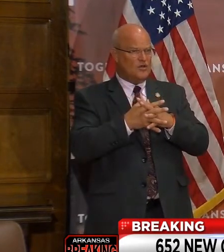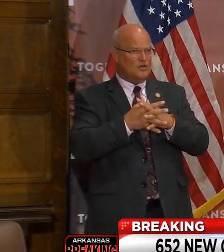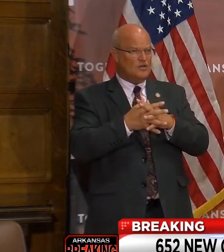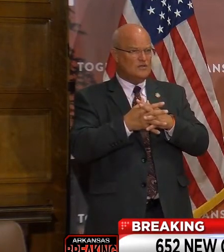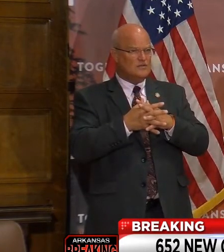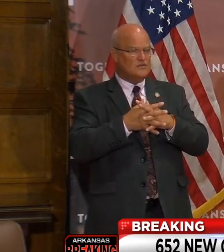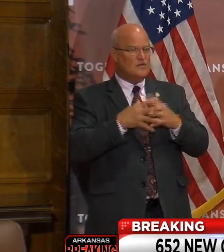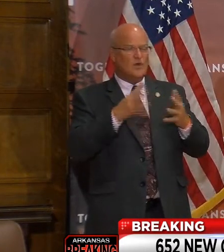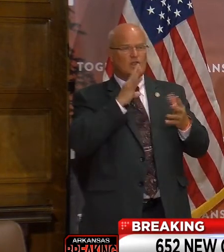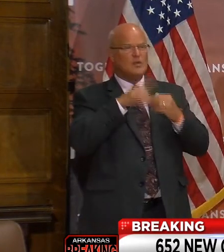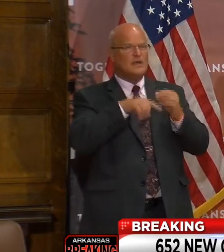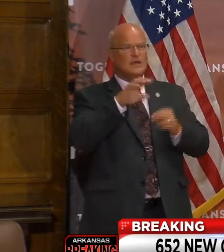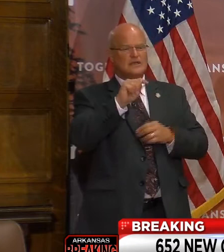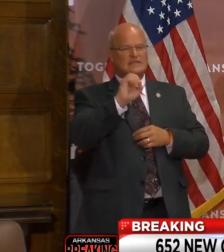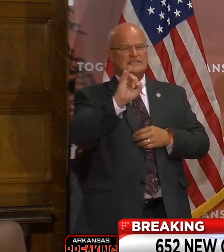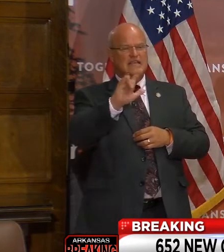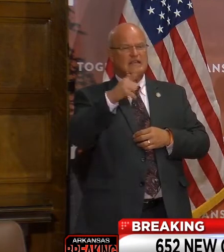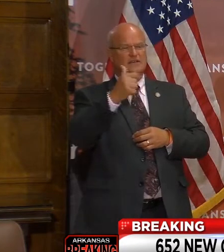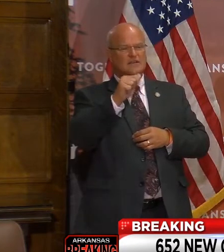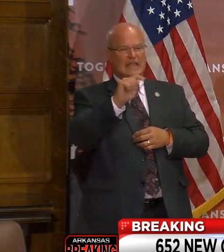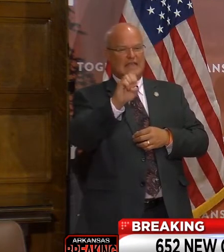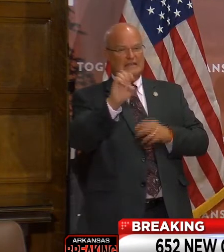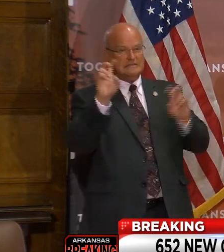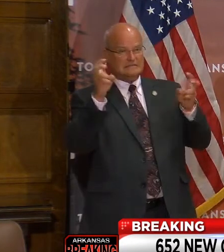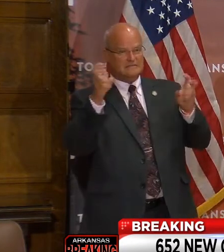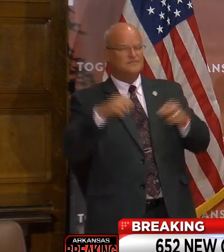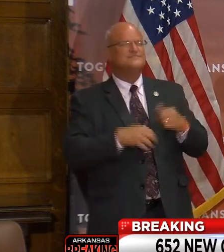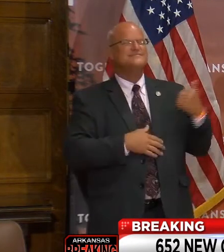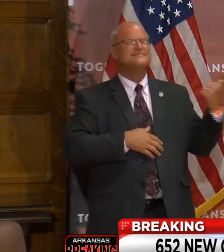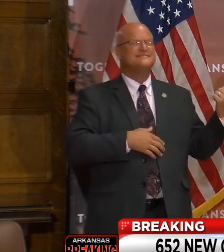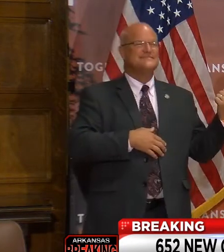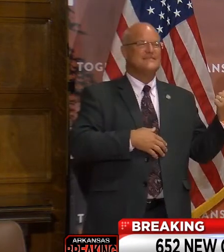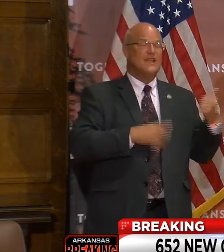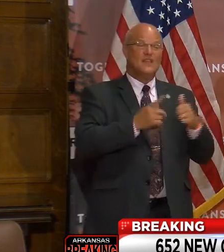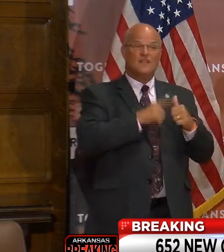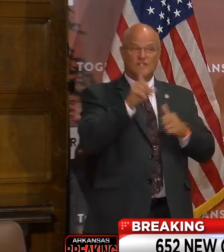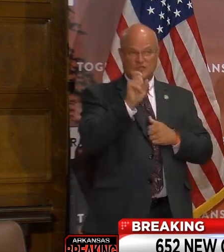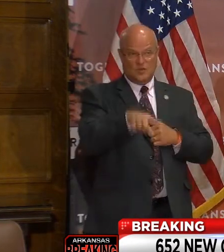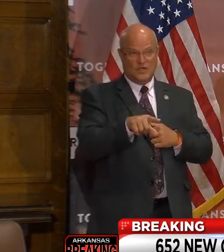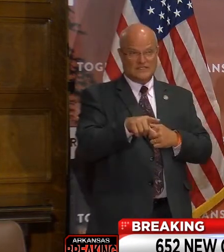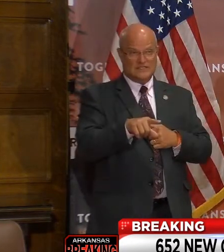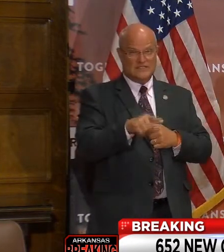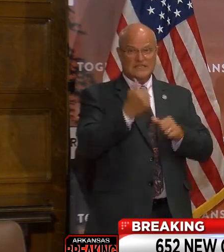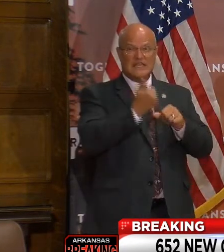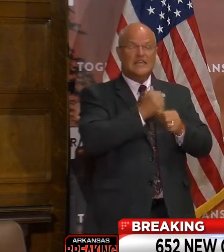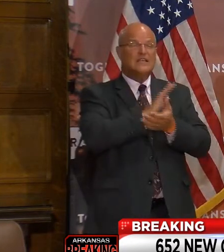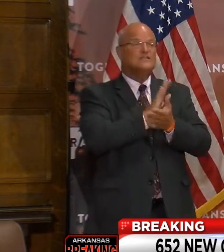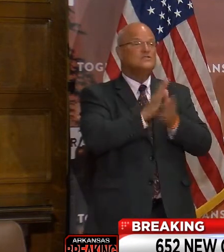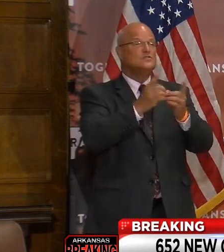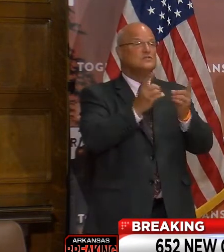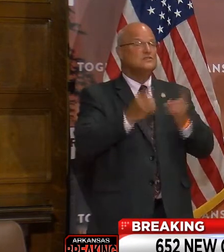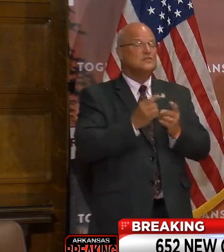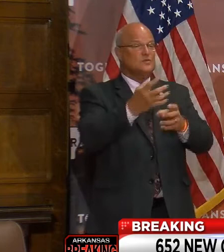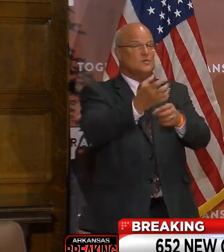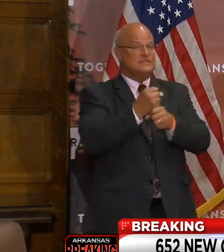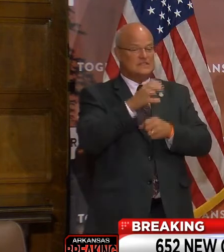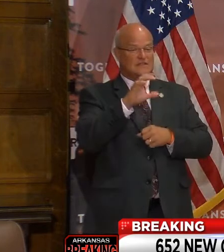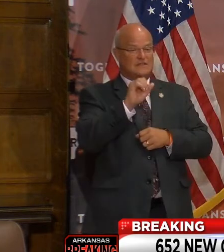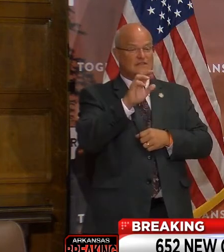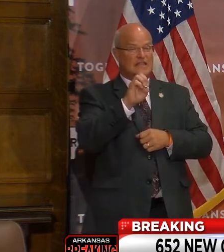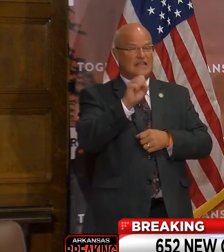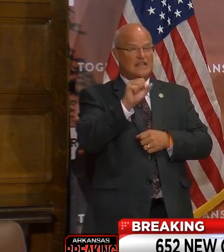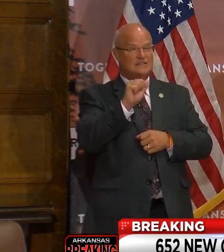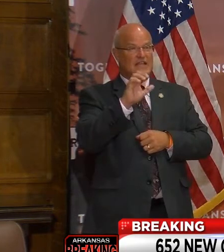tailgating? All right, in terms of the first question, each school district received CARES Act